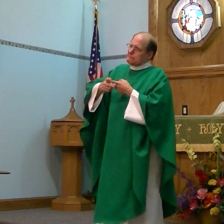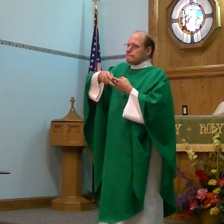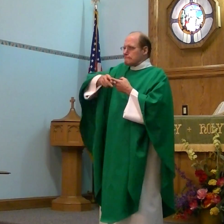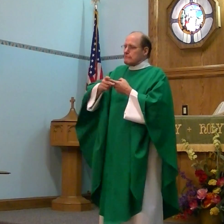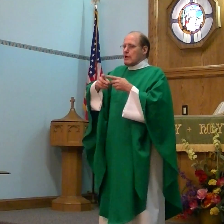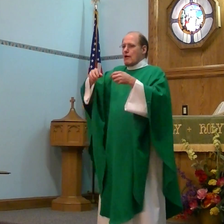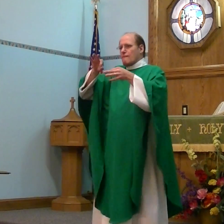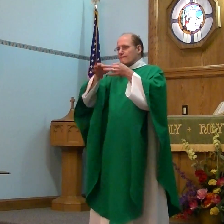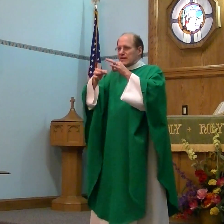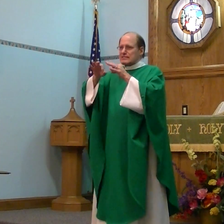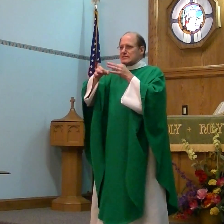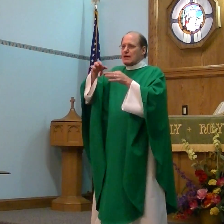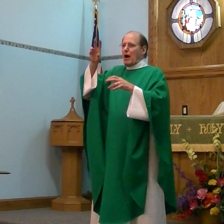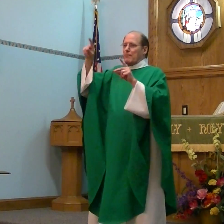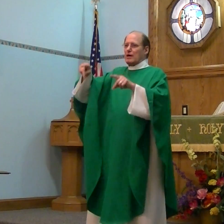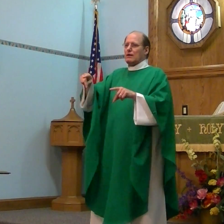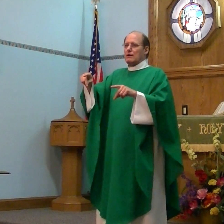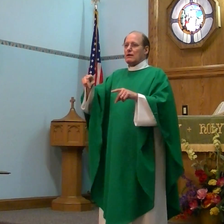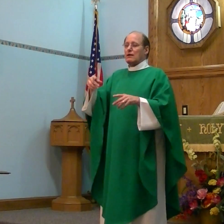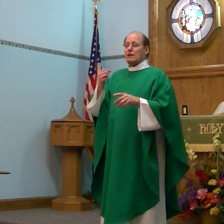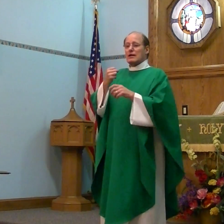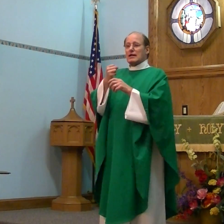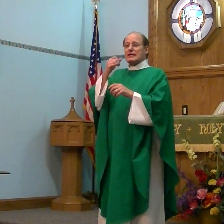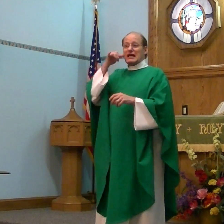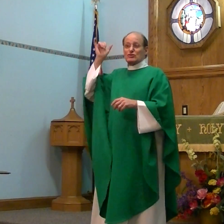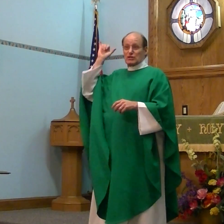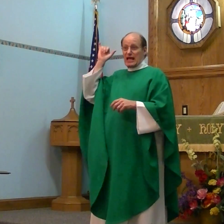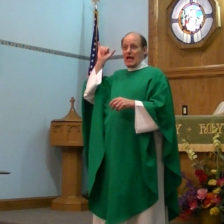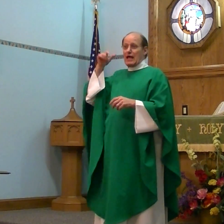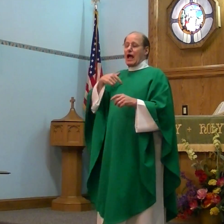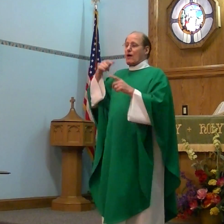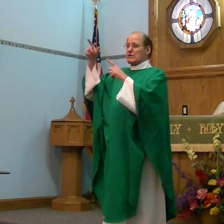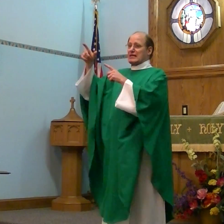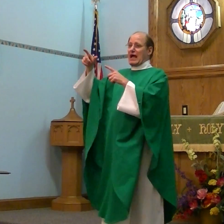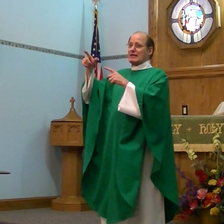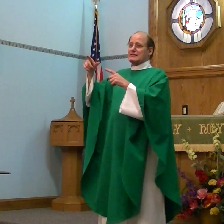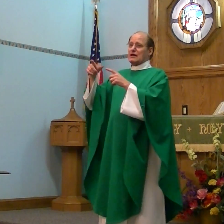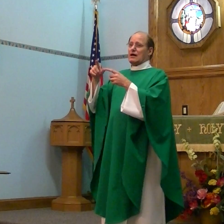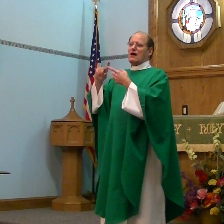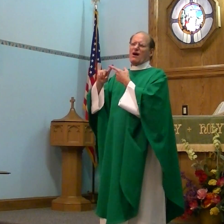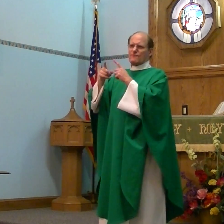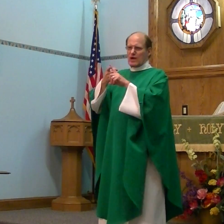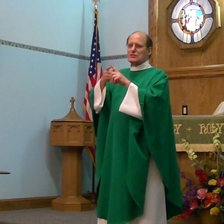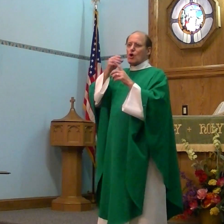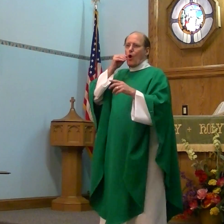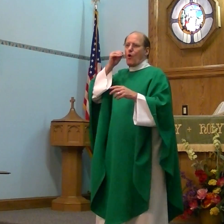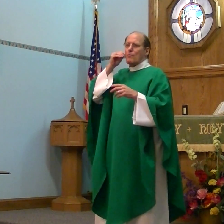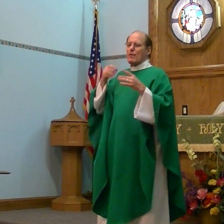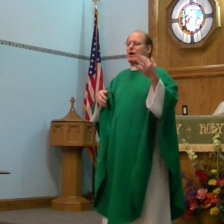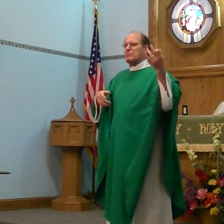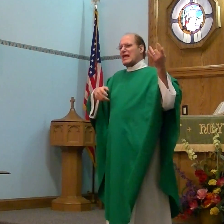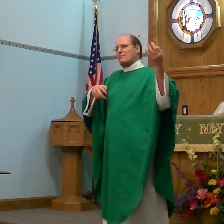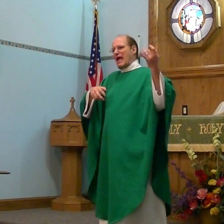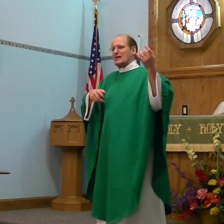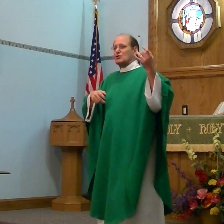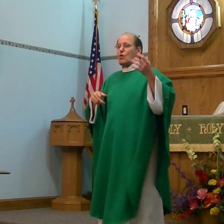fixes them up. Yesterday, I was at a friend's home playing banjo,